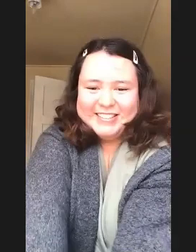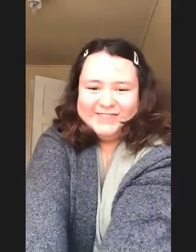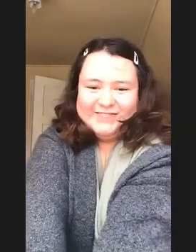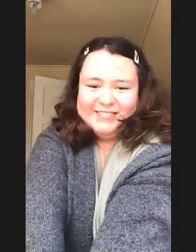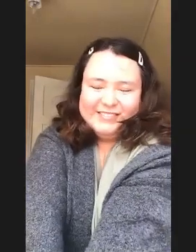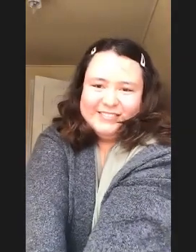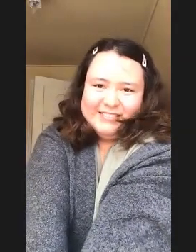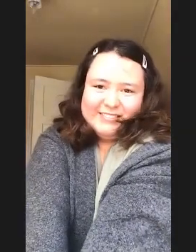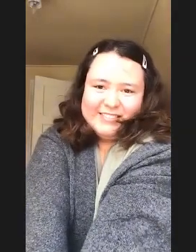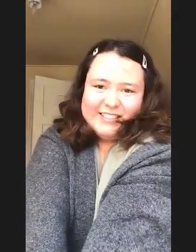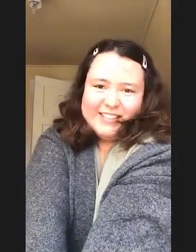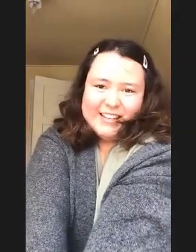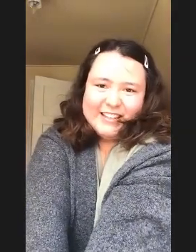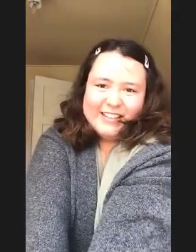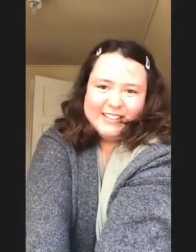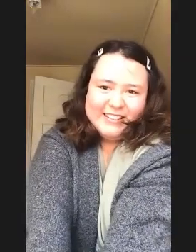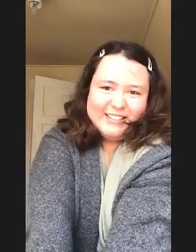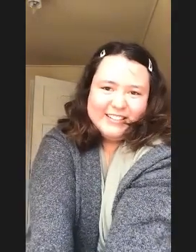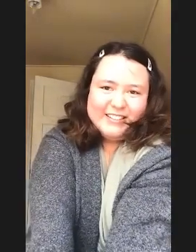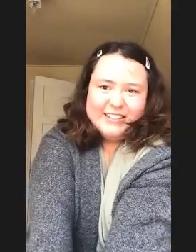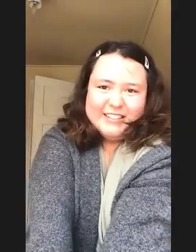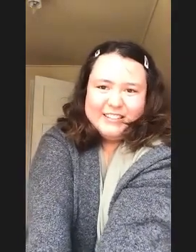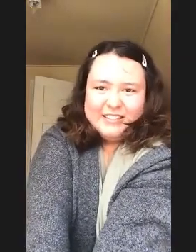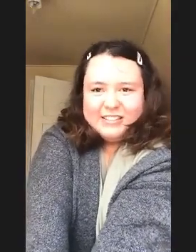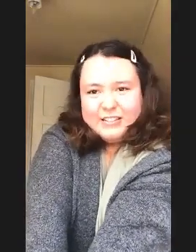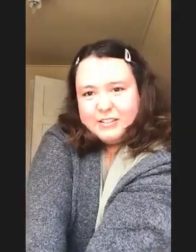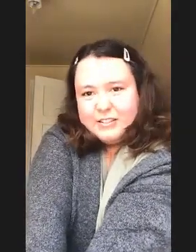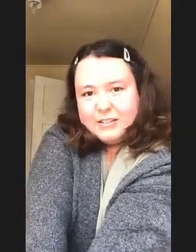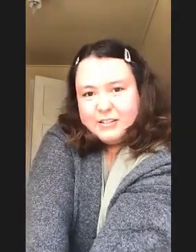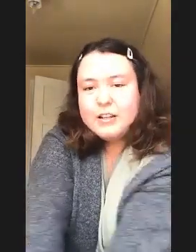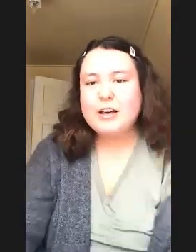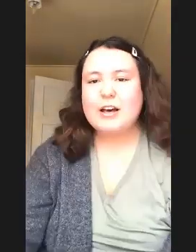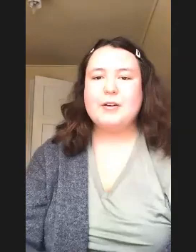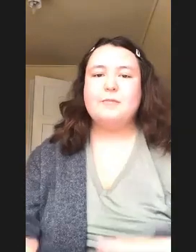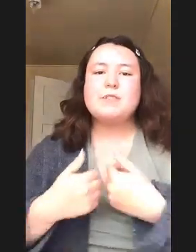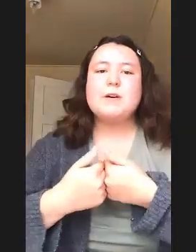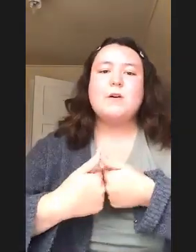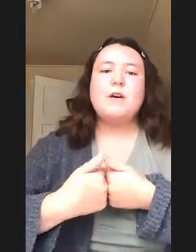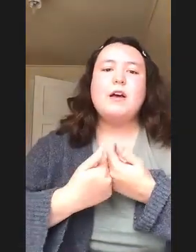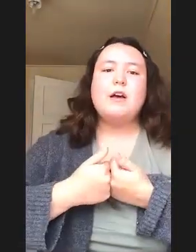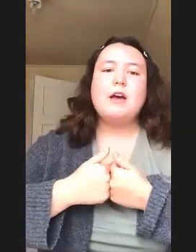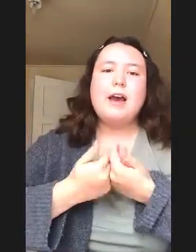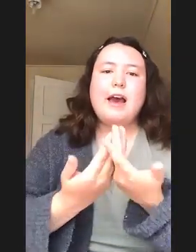Awesome. Yeah. How would you ask, like, how are you feeling? So